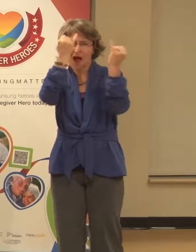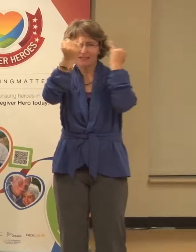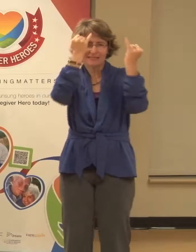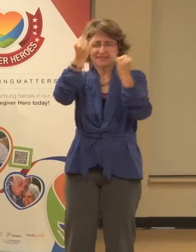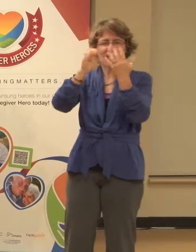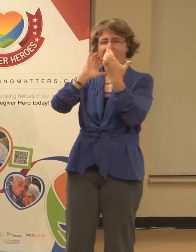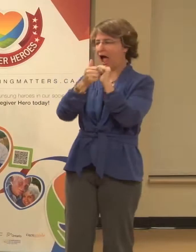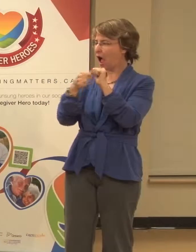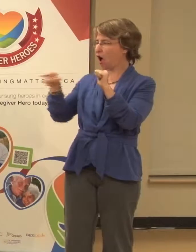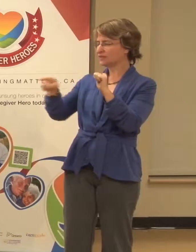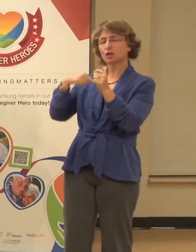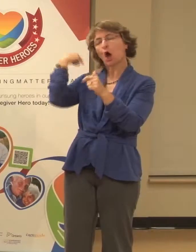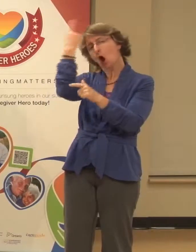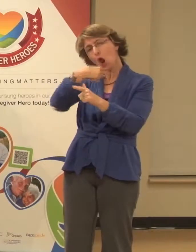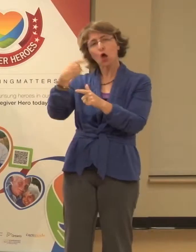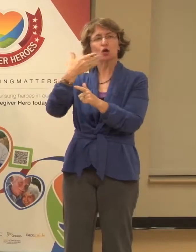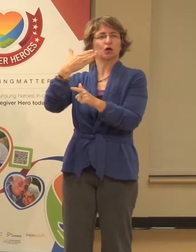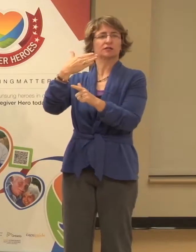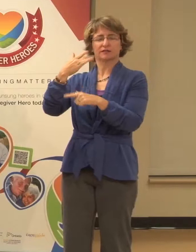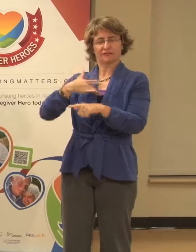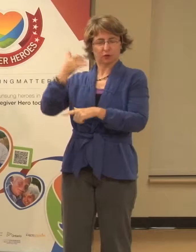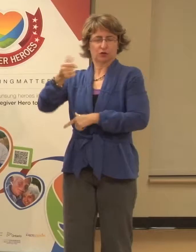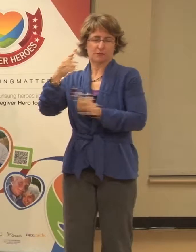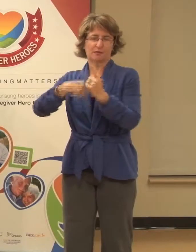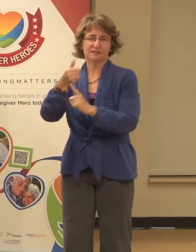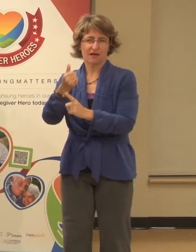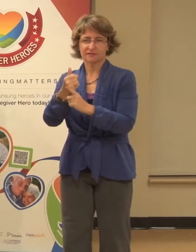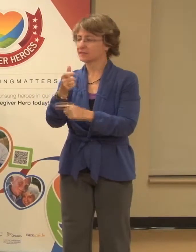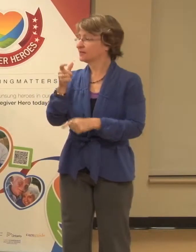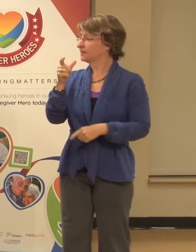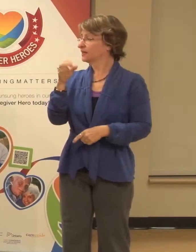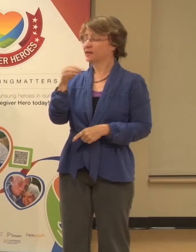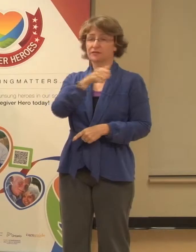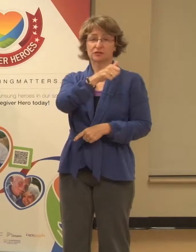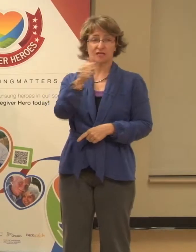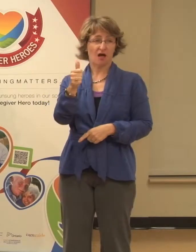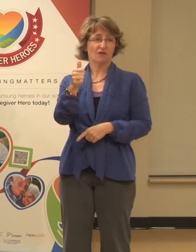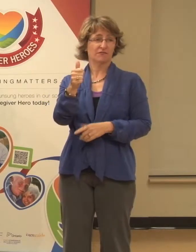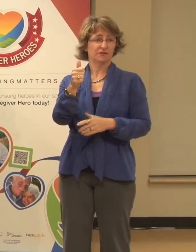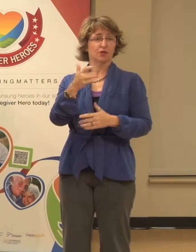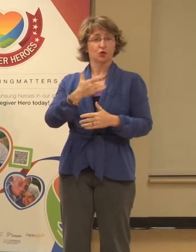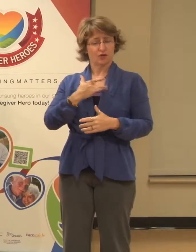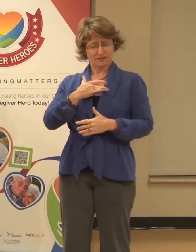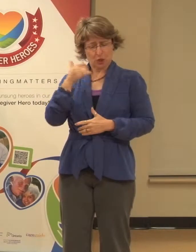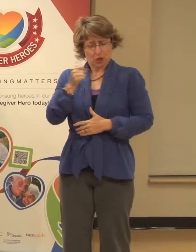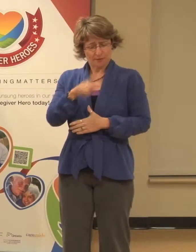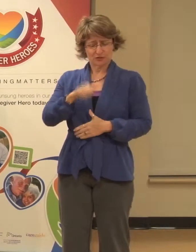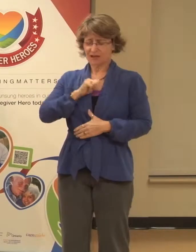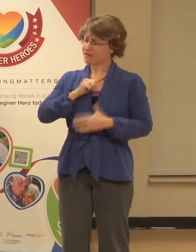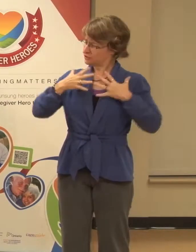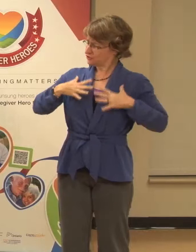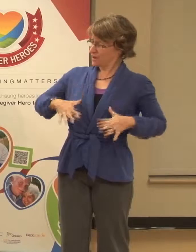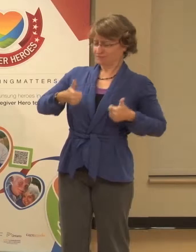and feel good about themselves. Again, if you're heart is there and you feel good about yourself